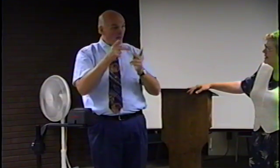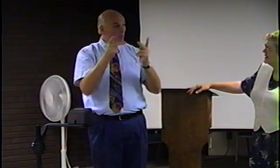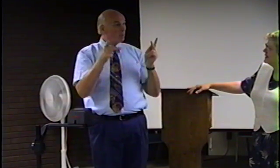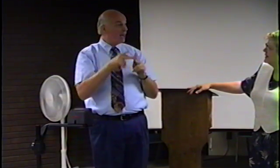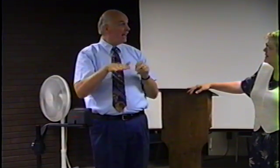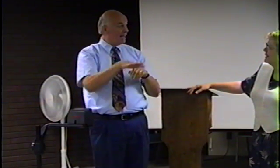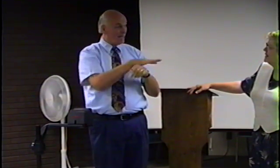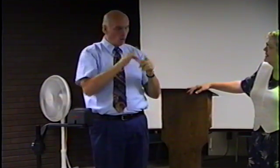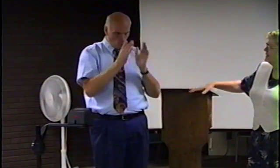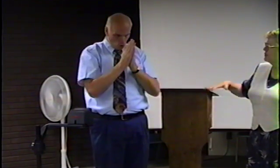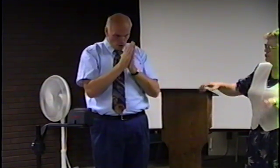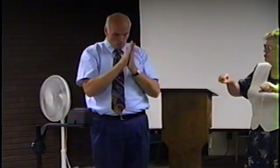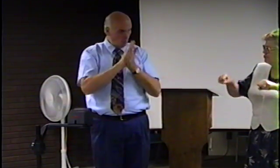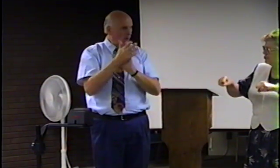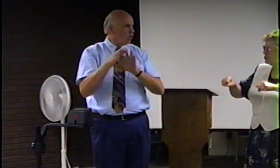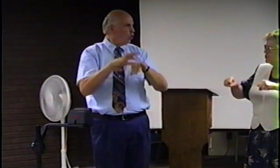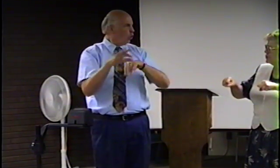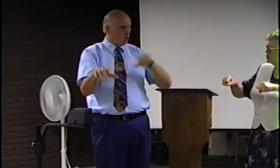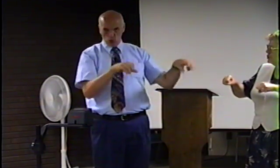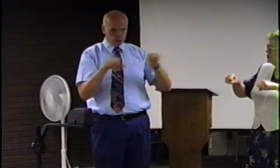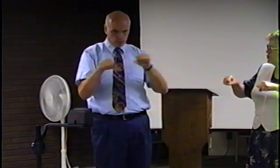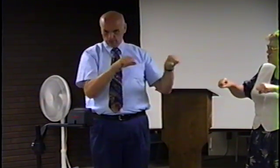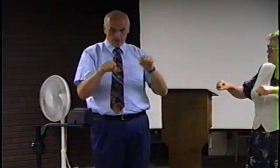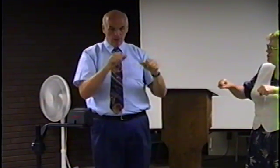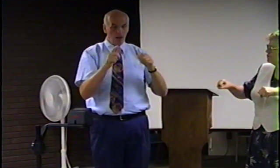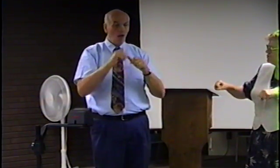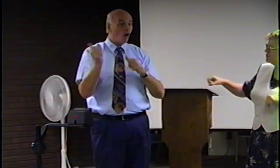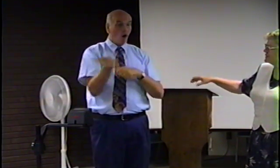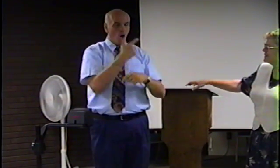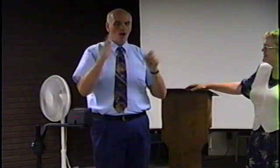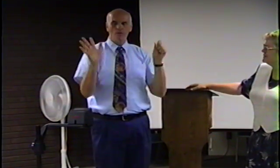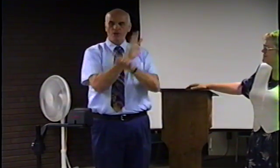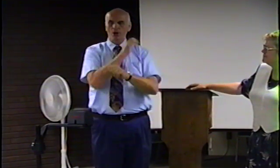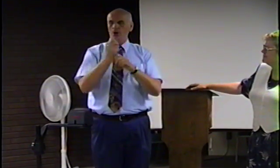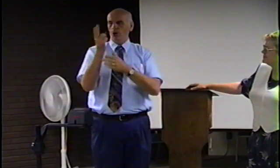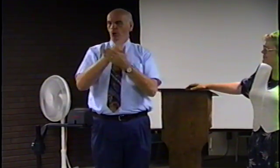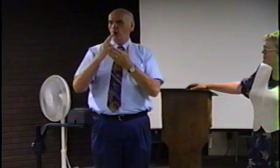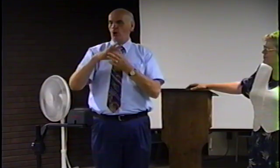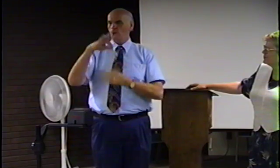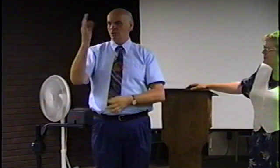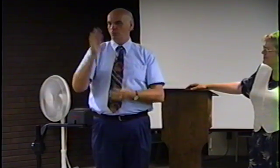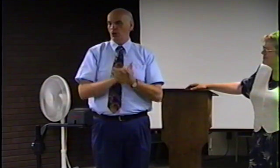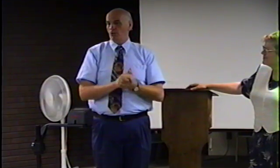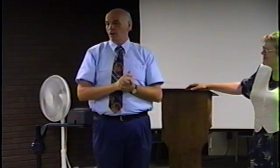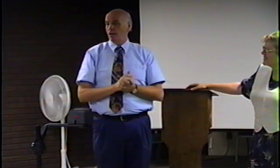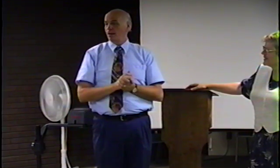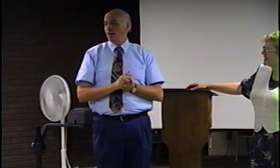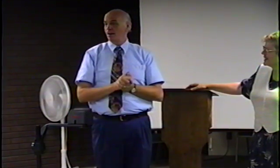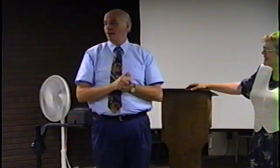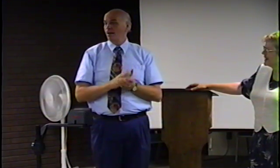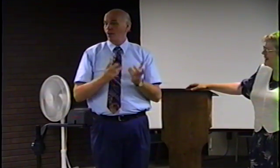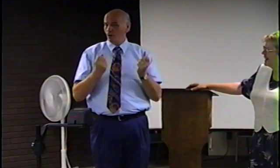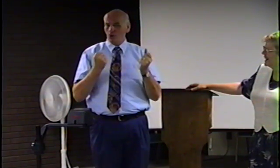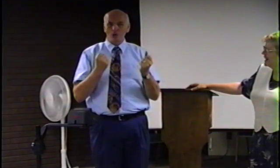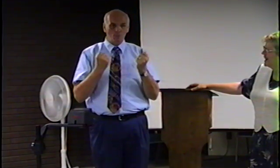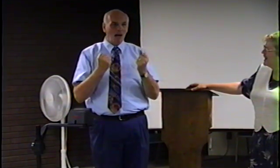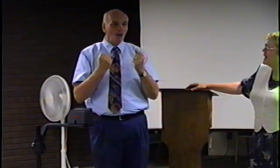the flame breaks the over of the free spirit. There is